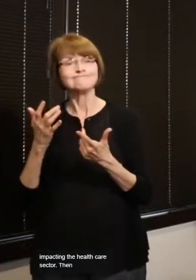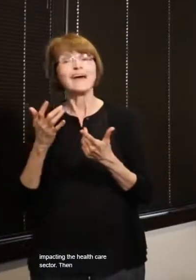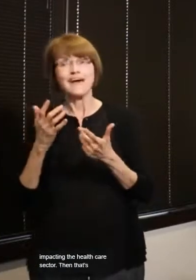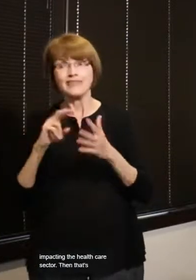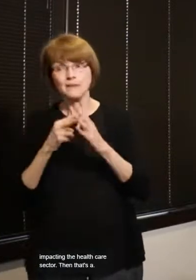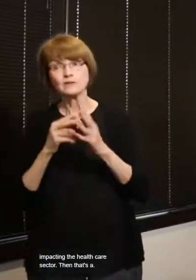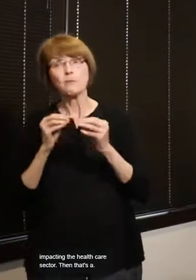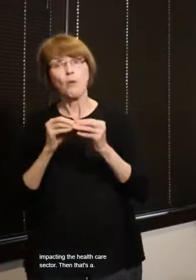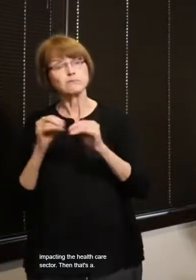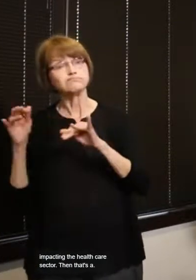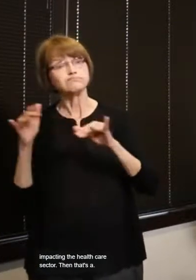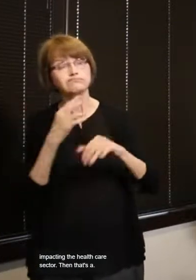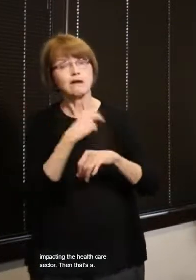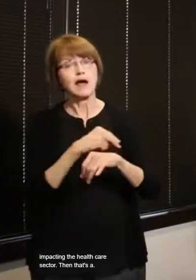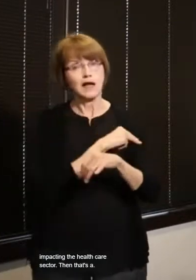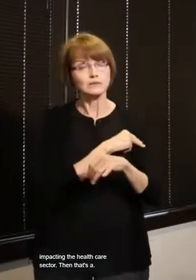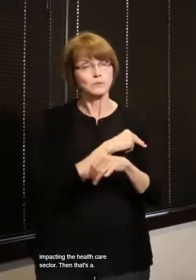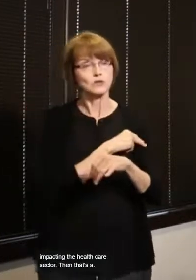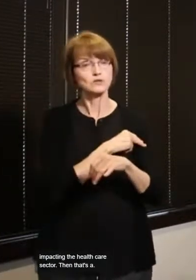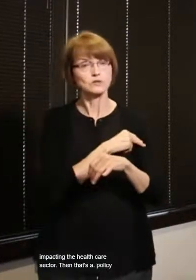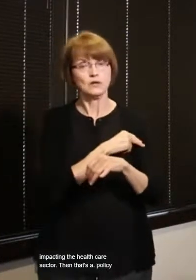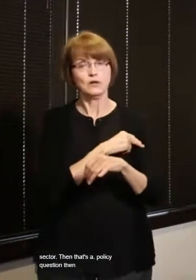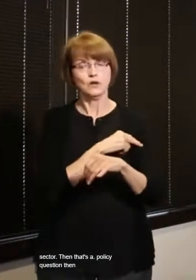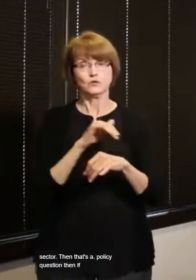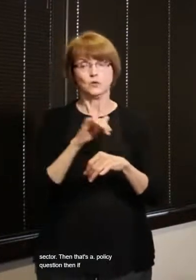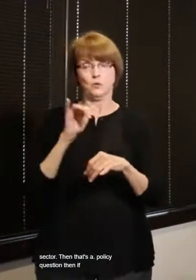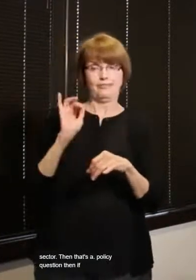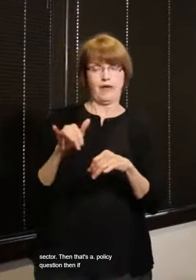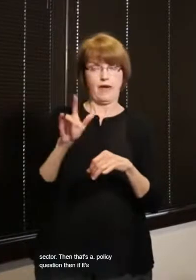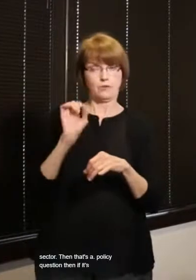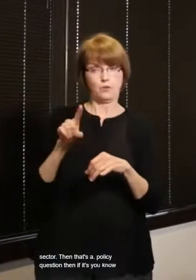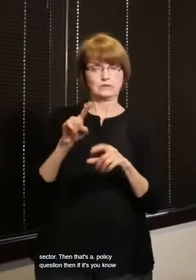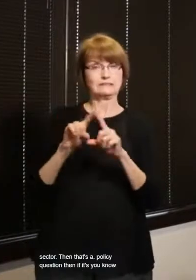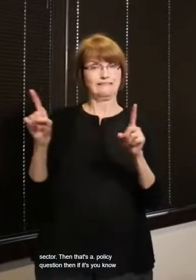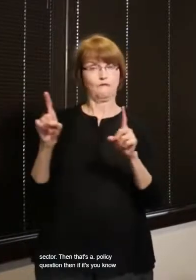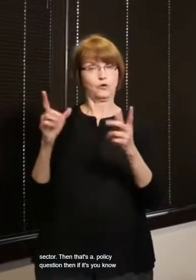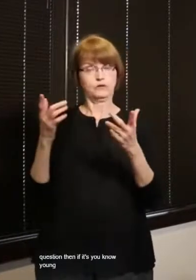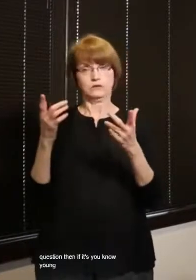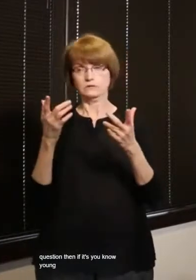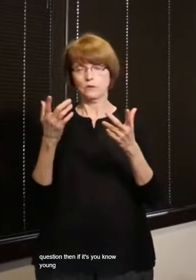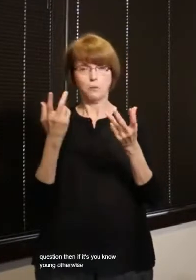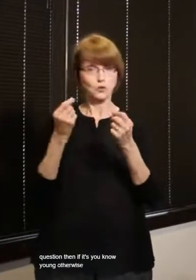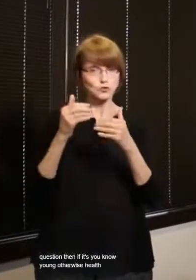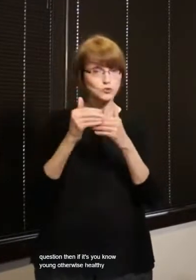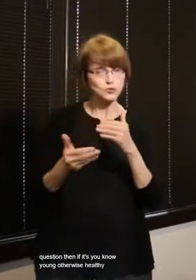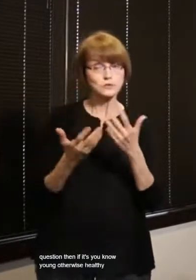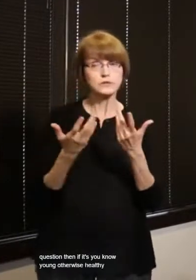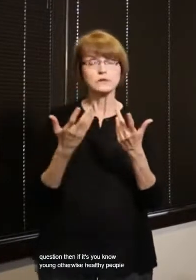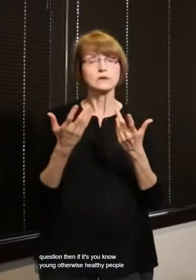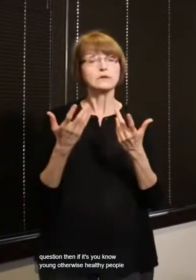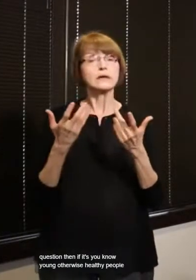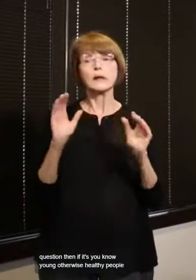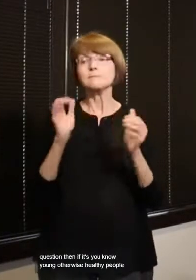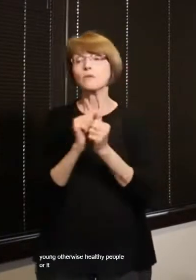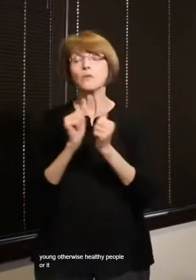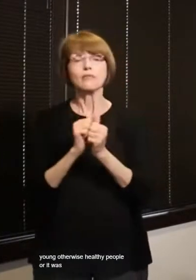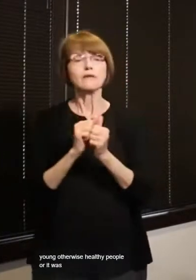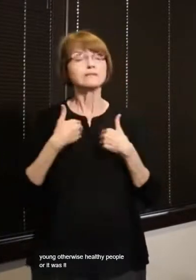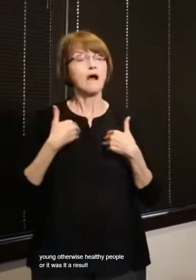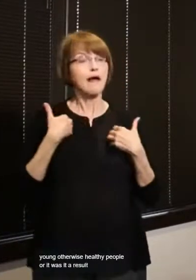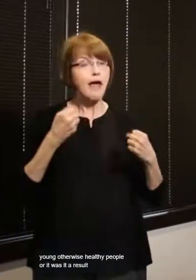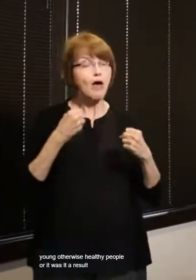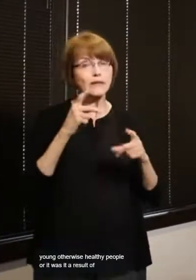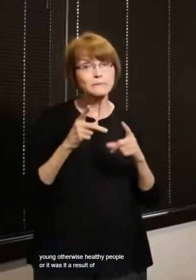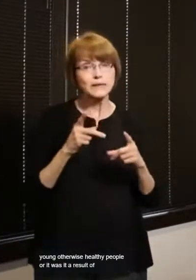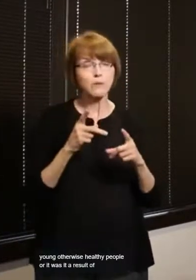then that's a different policy question than if it's, young, otherwise healthy people, or was it a